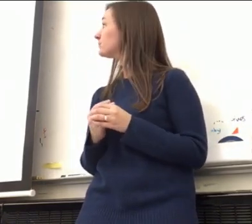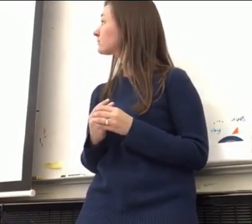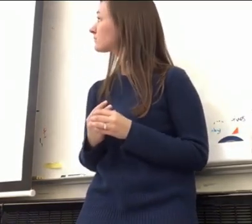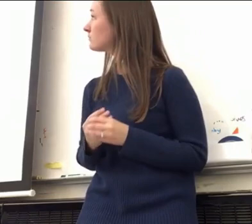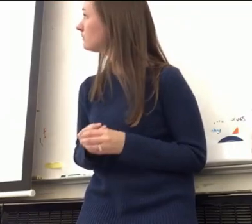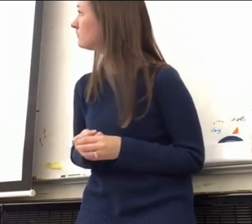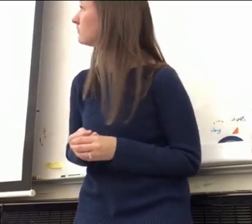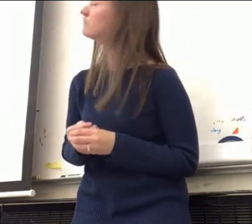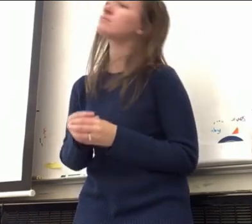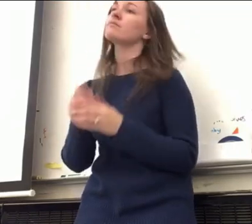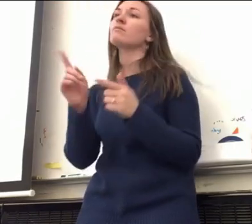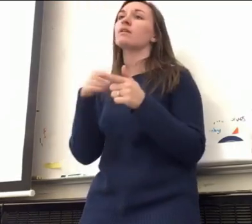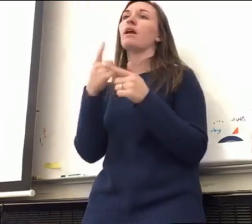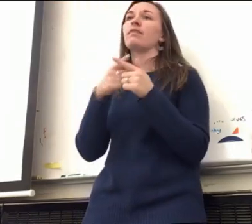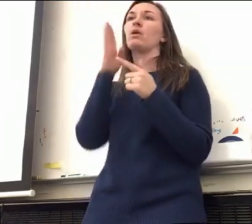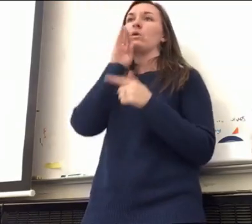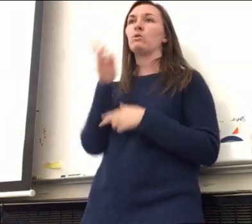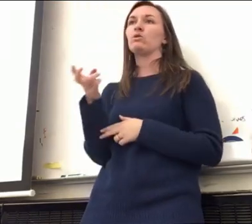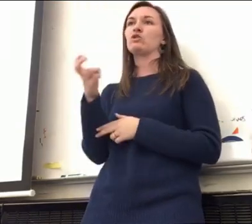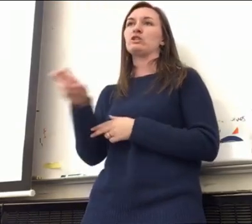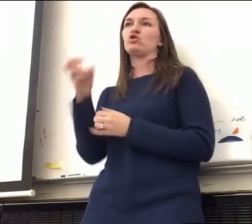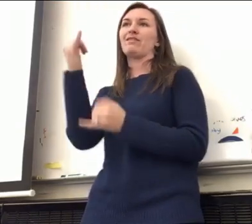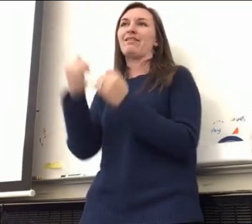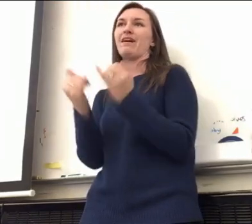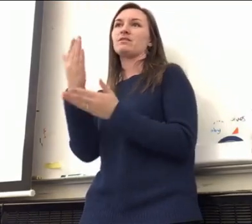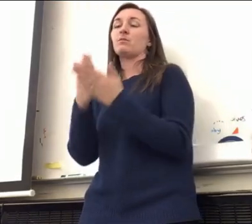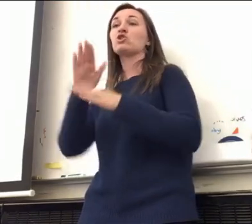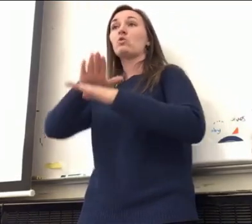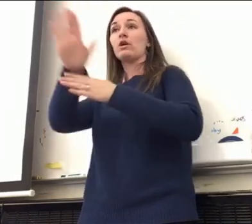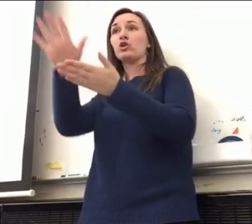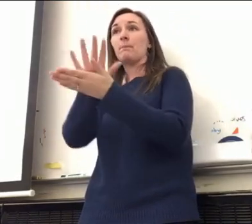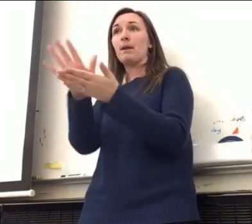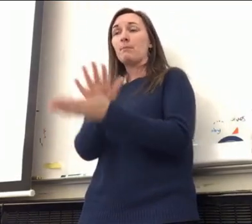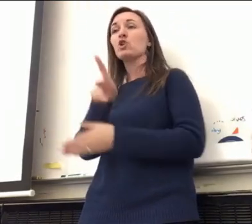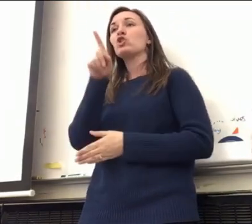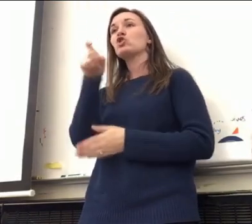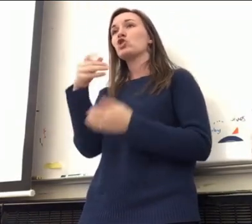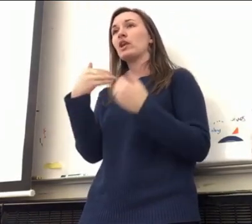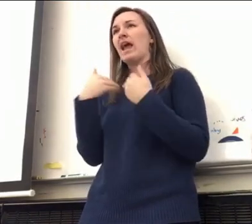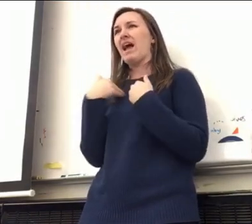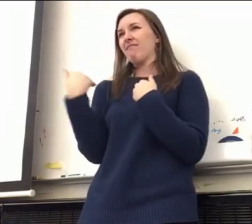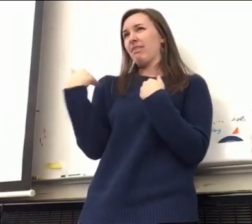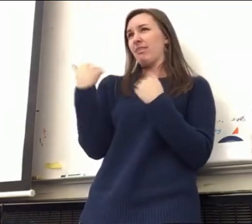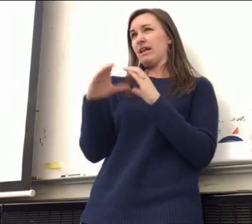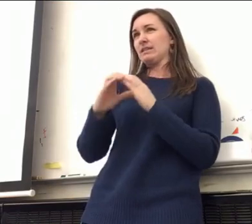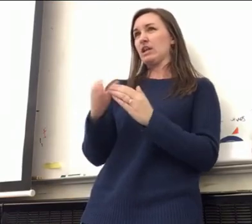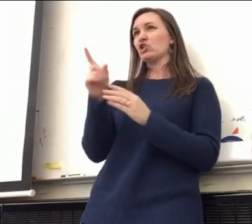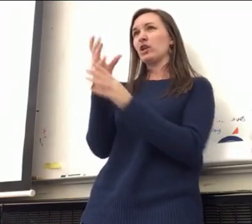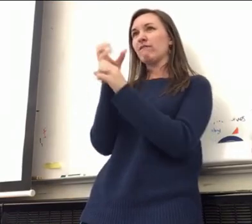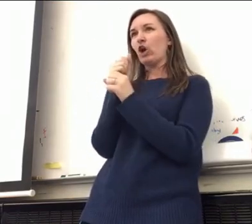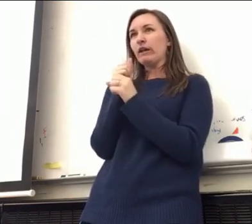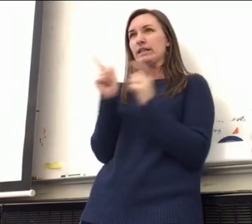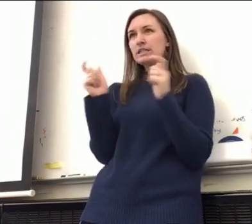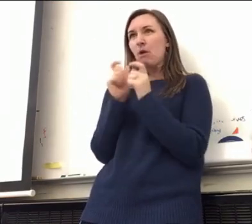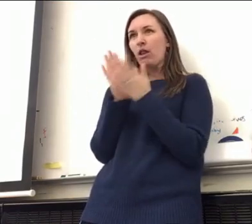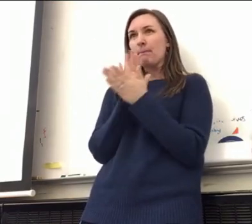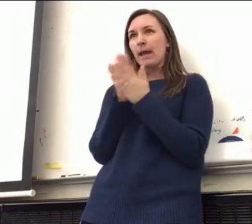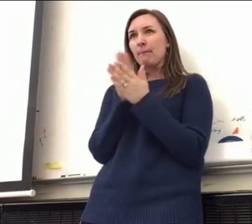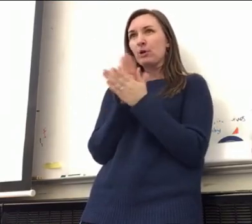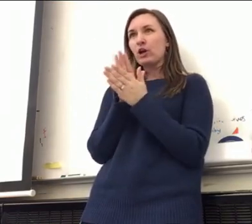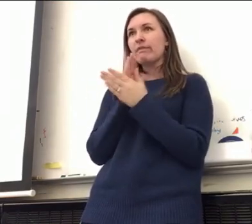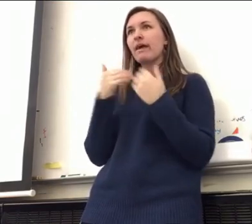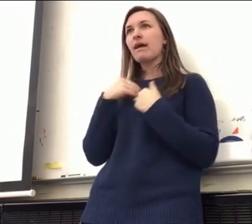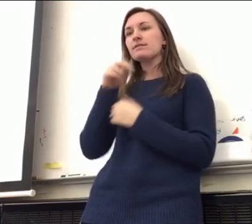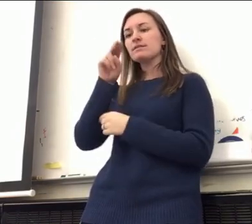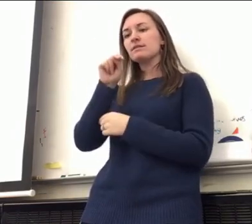And then we're going to head to our very last one. Now, on your paper, you should have last class received a little slip of paper that has